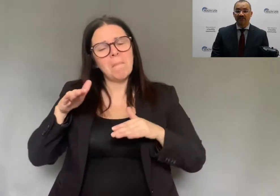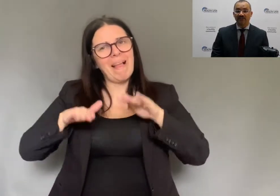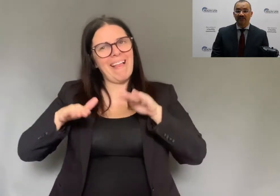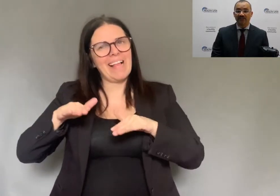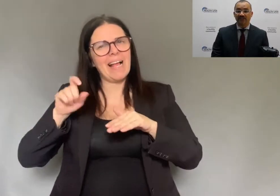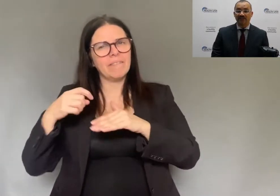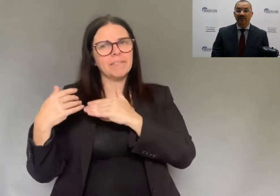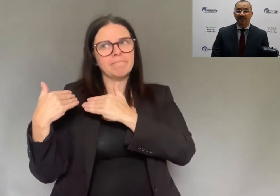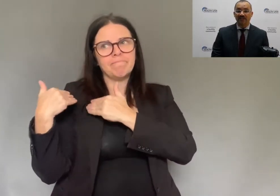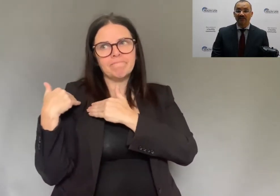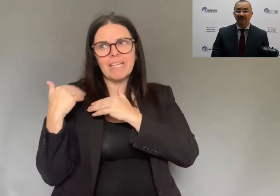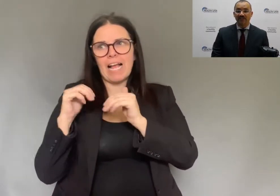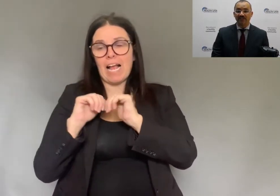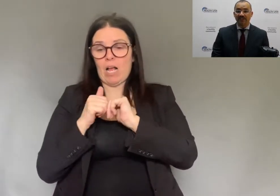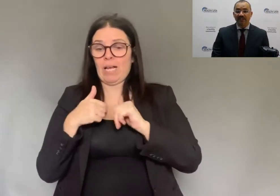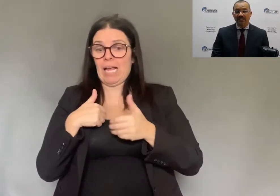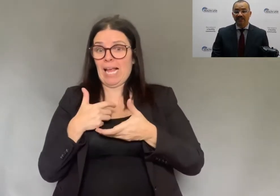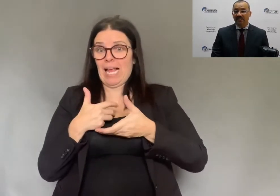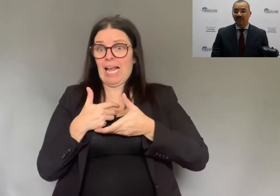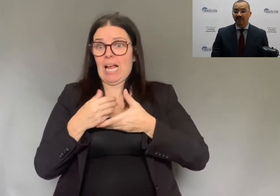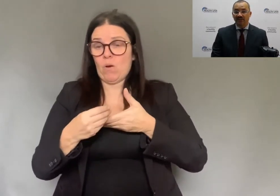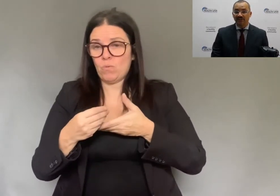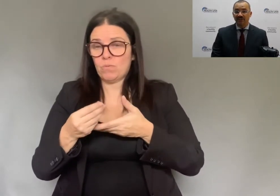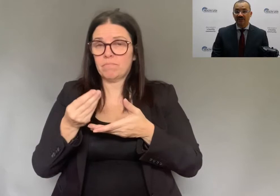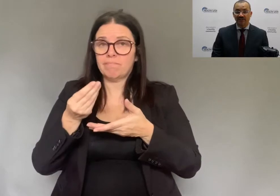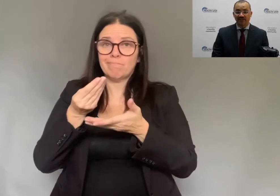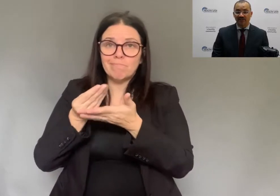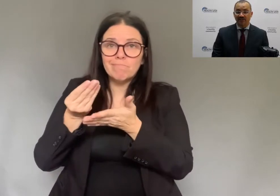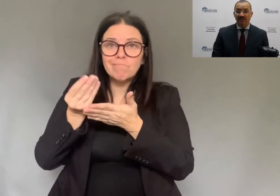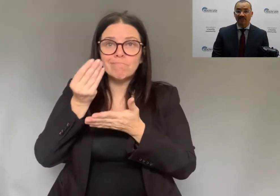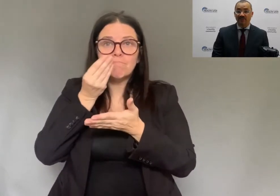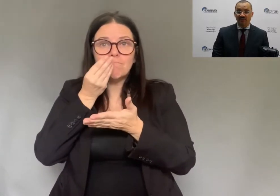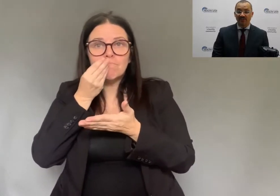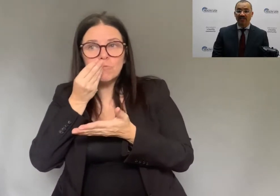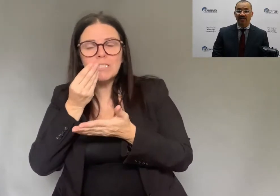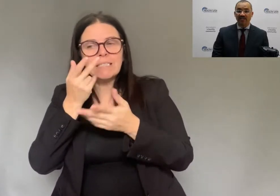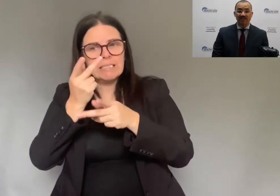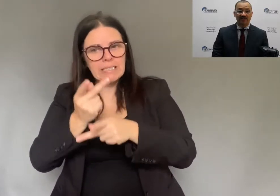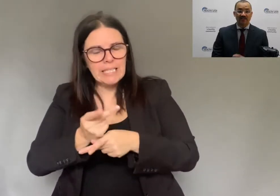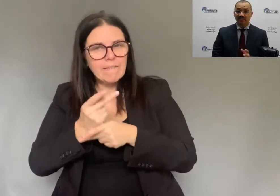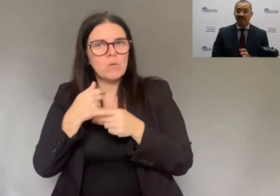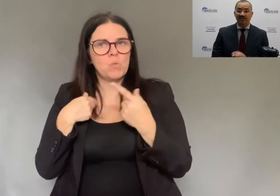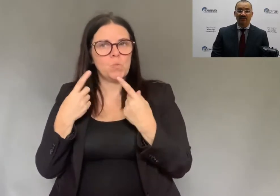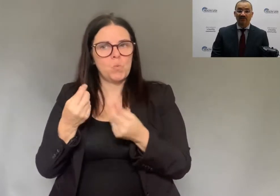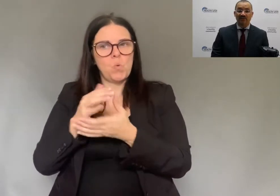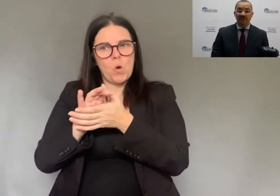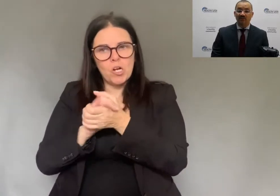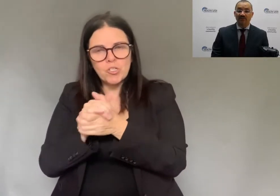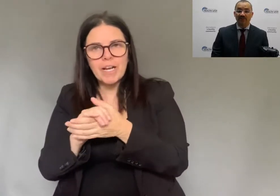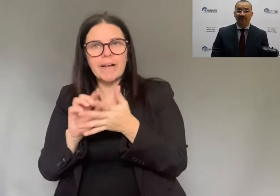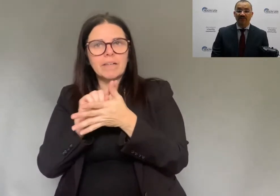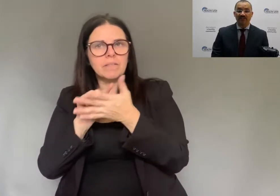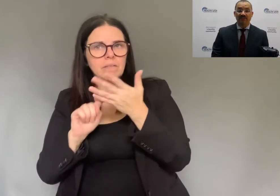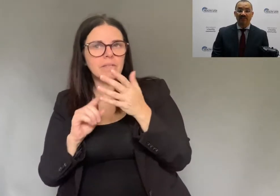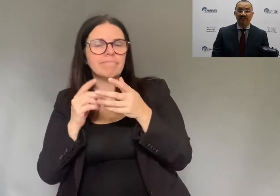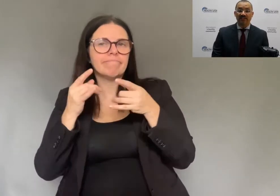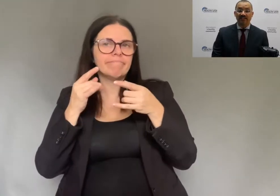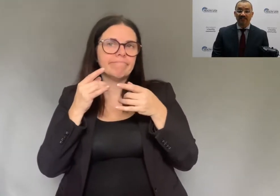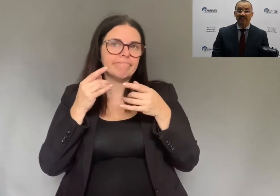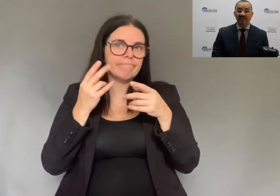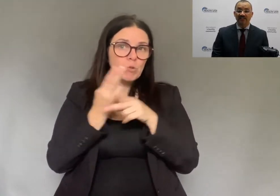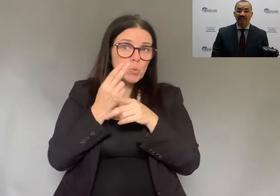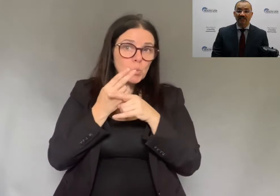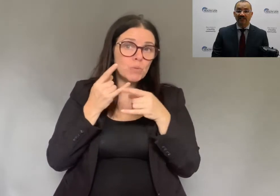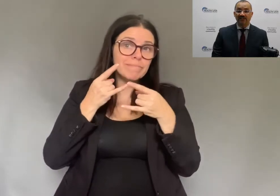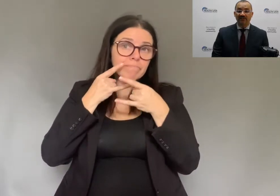are out in the community and taking precautions, ensuring you're washing hands and using all the appropriate PPE when